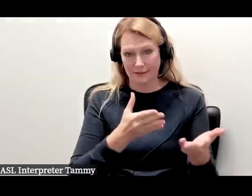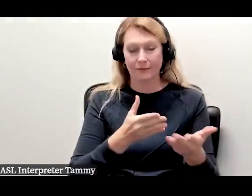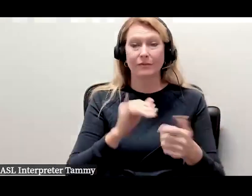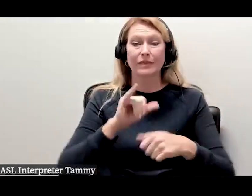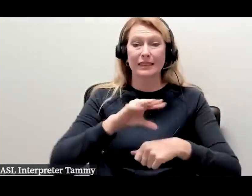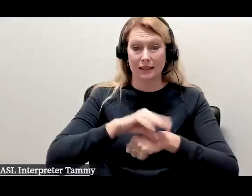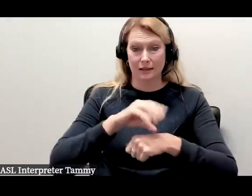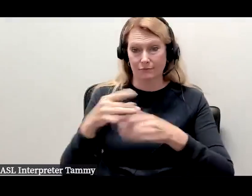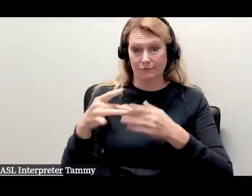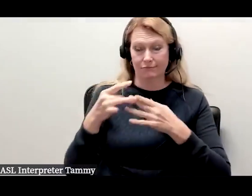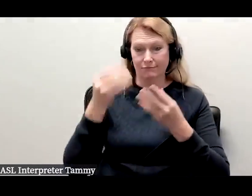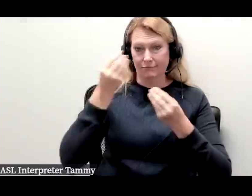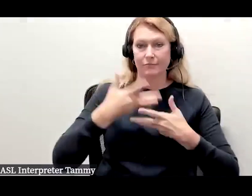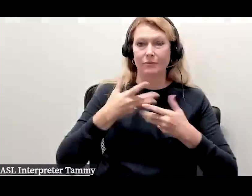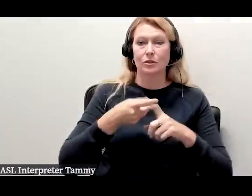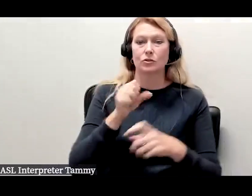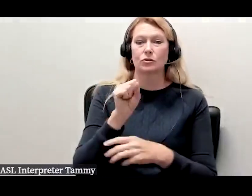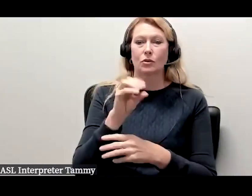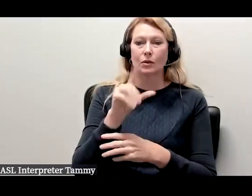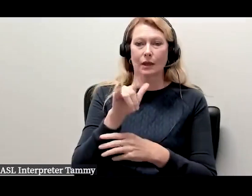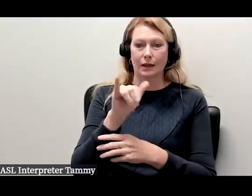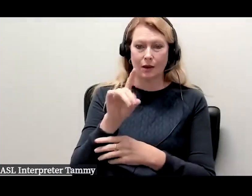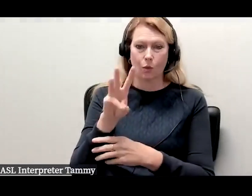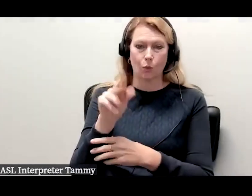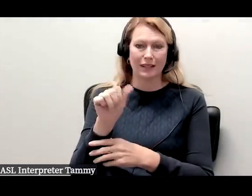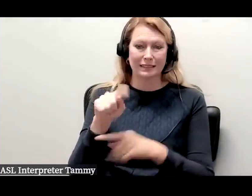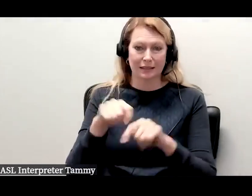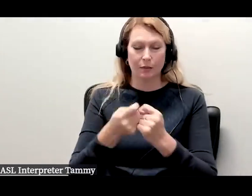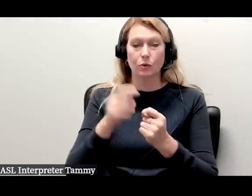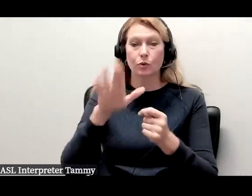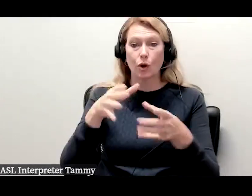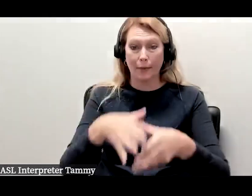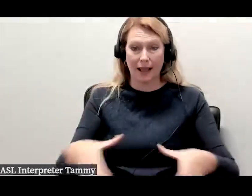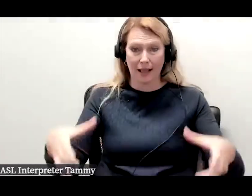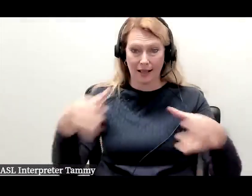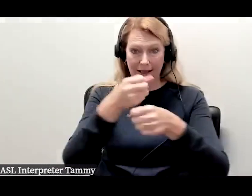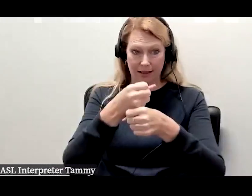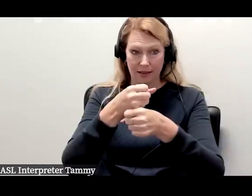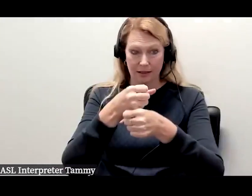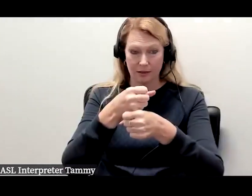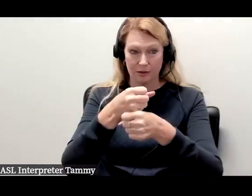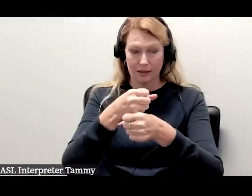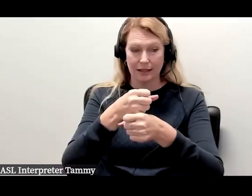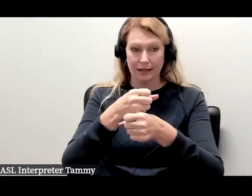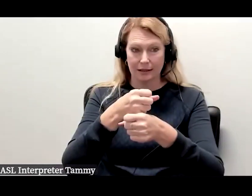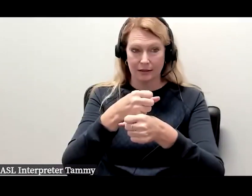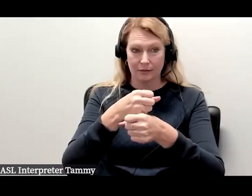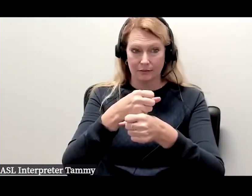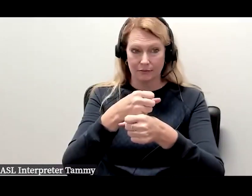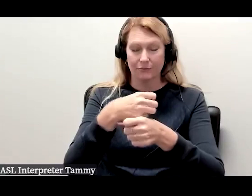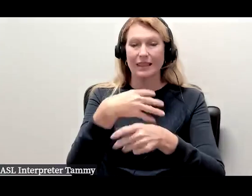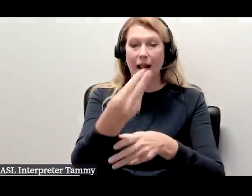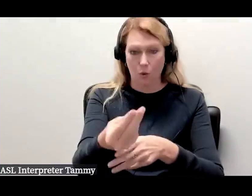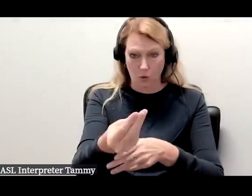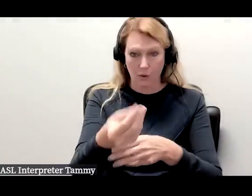have been given from our solid waste team is to put your bagged garbage out. So make sure